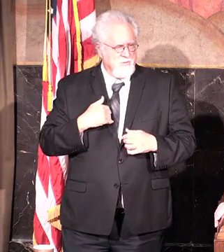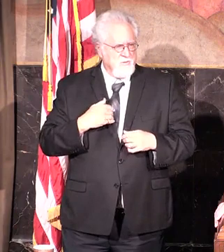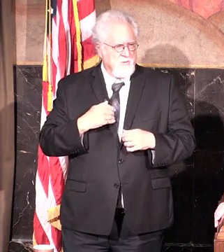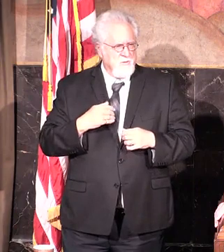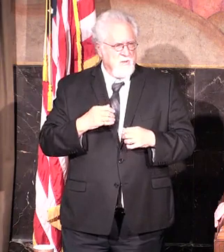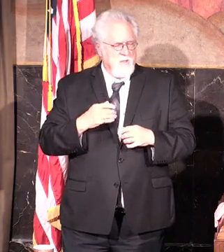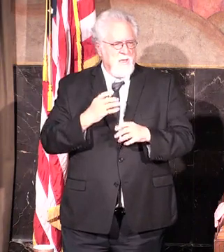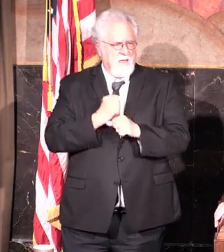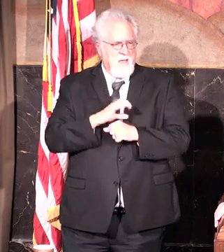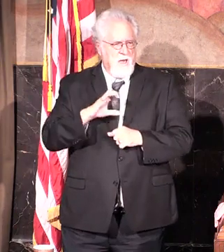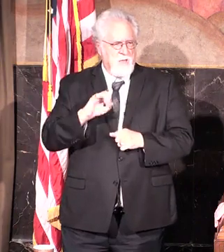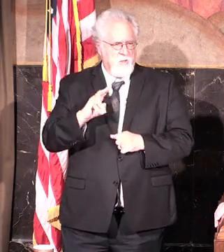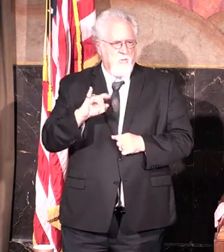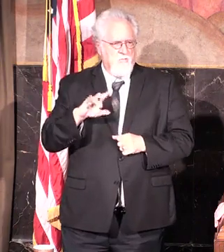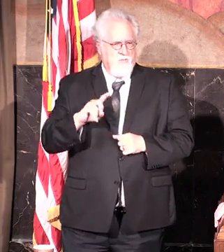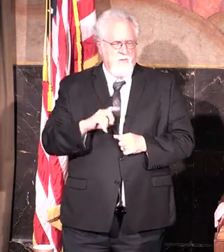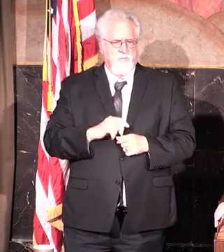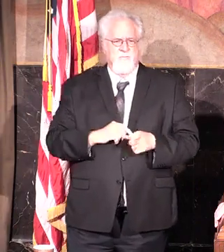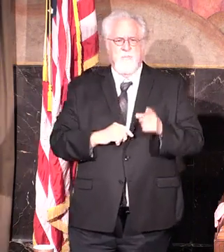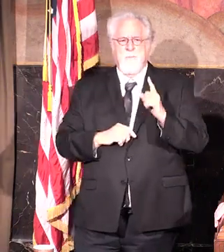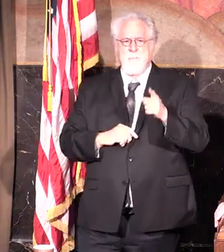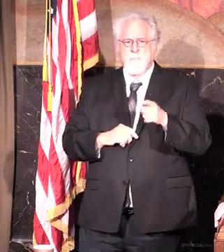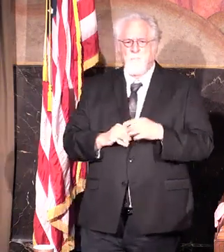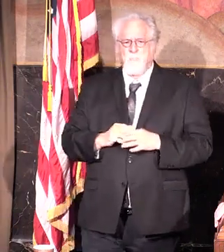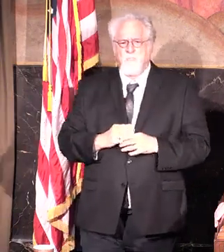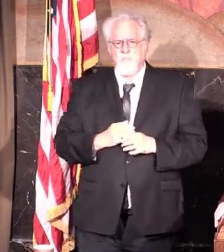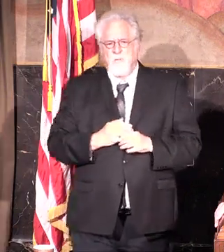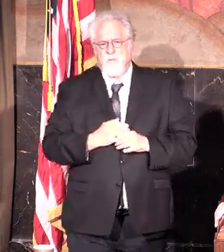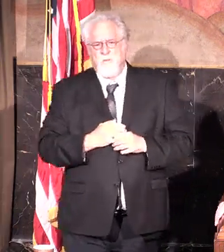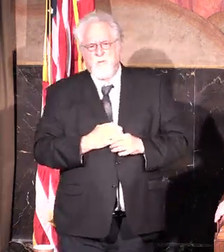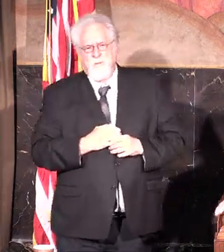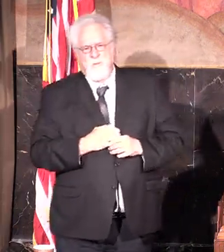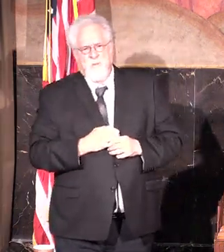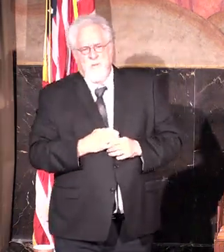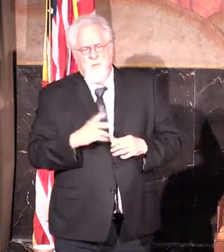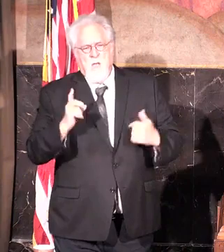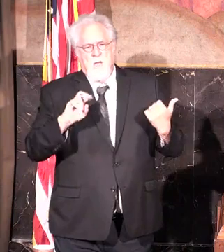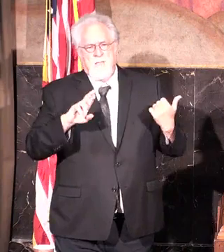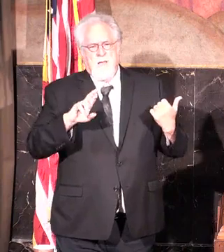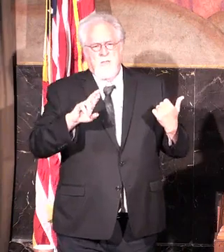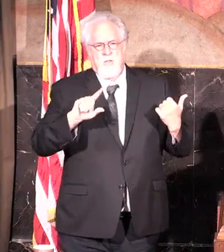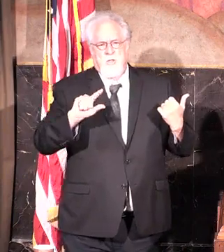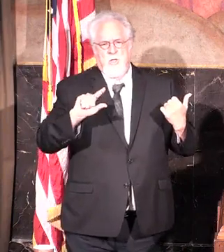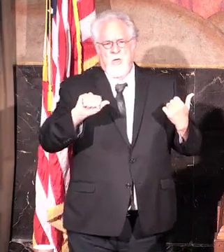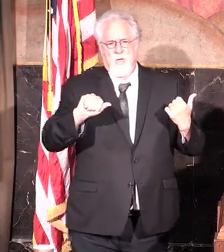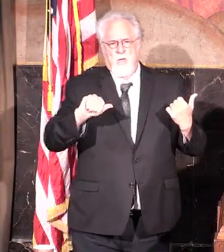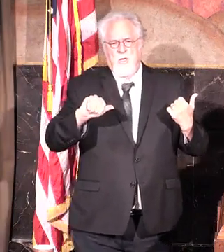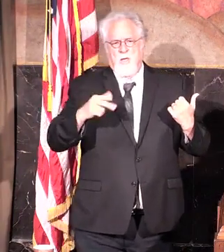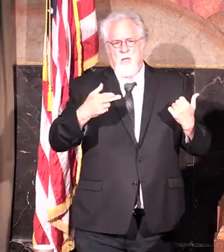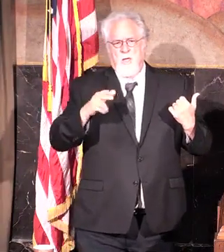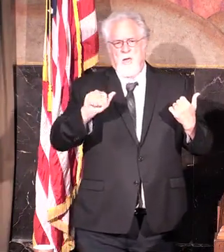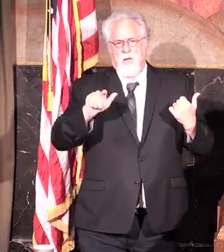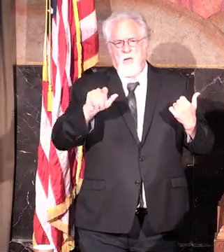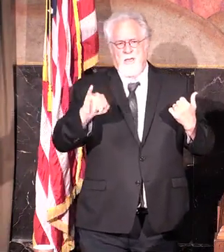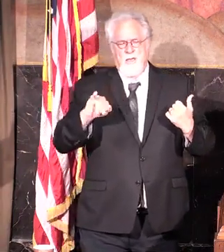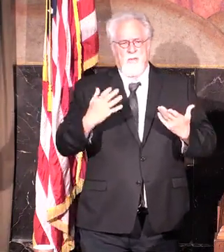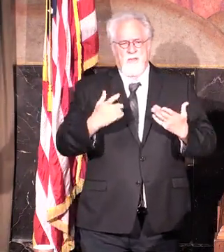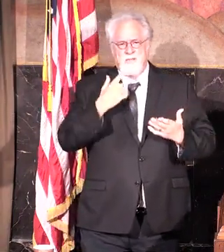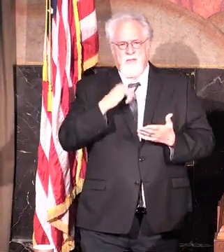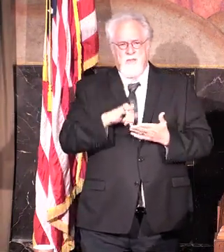died from COVID. Yes, sir. Dr. Gowdy may have touched on this, but